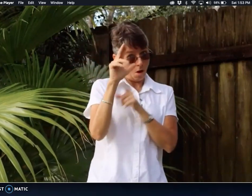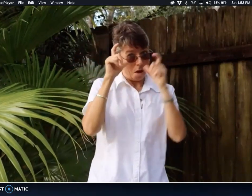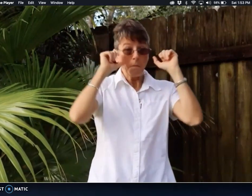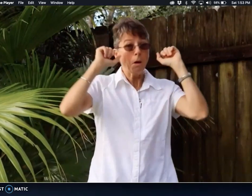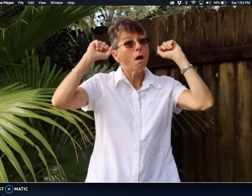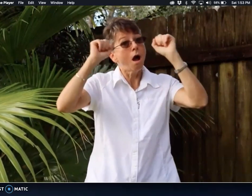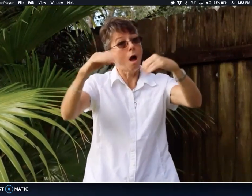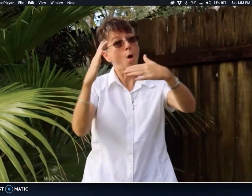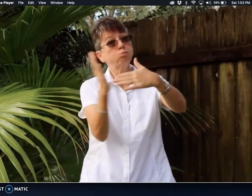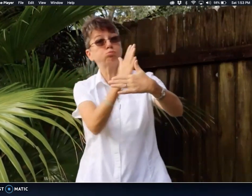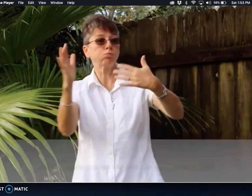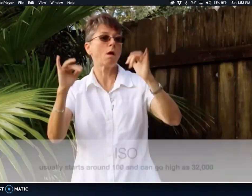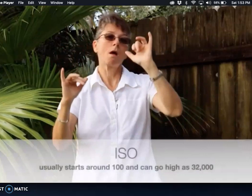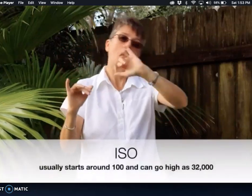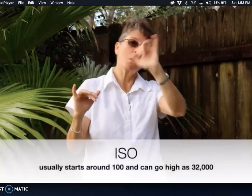to control all that.